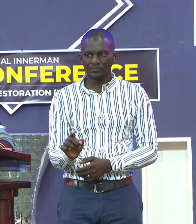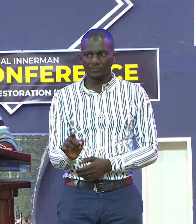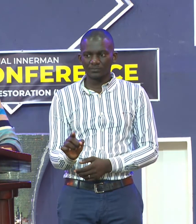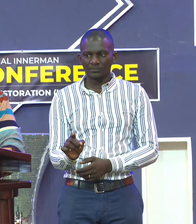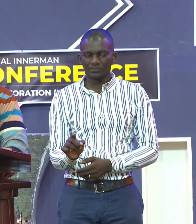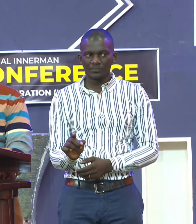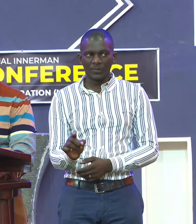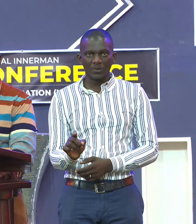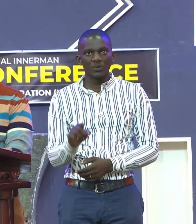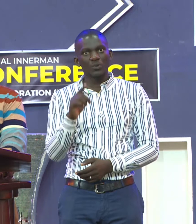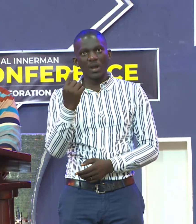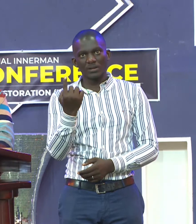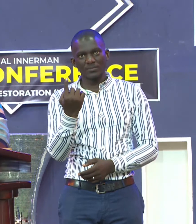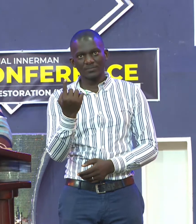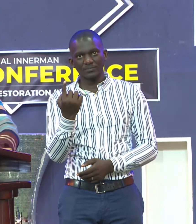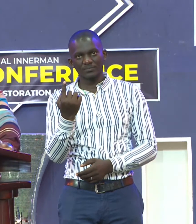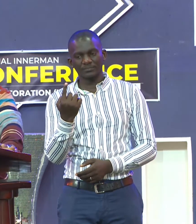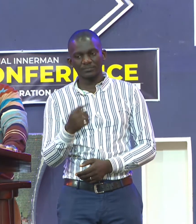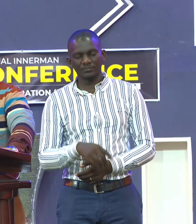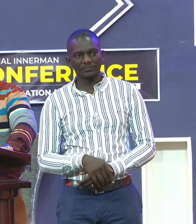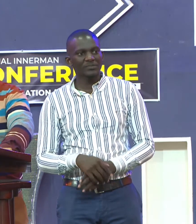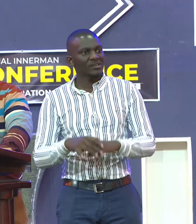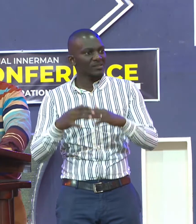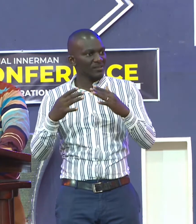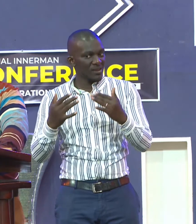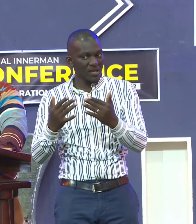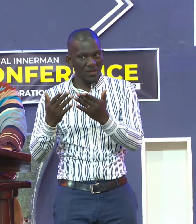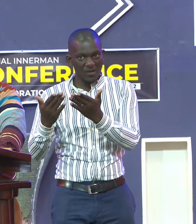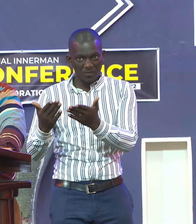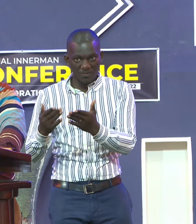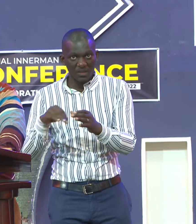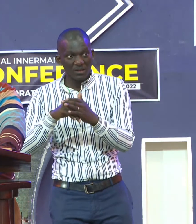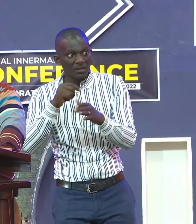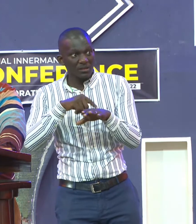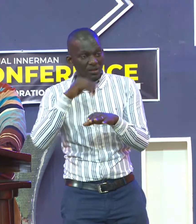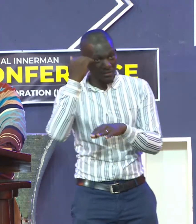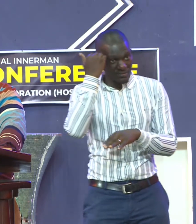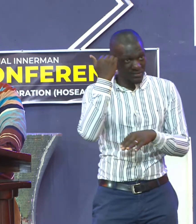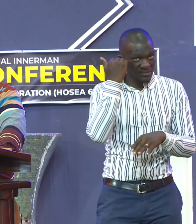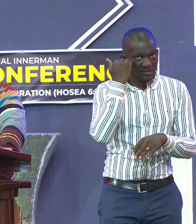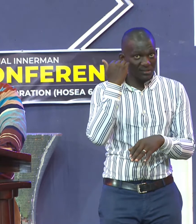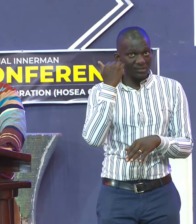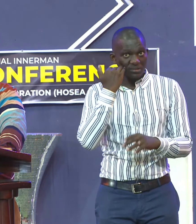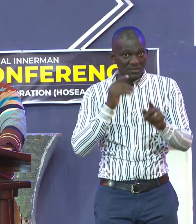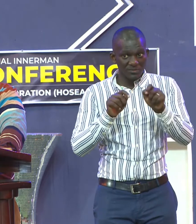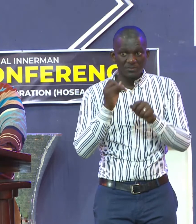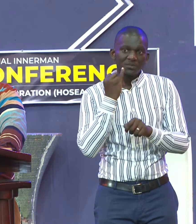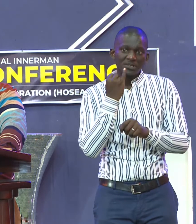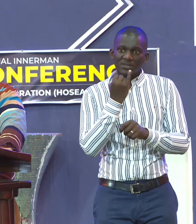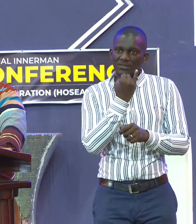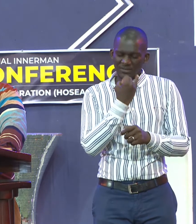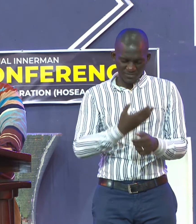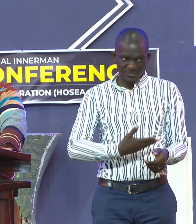Okay. Chapter 1. Awulwatuka munaku abalamuzize balamulirangamu enjala negwa